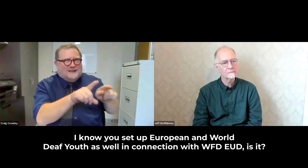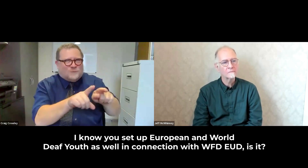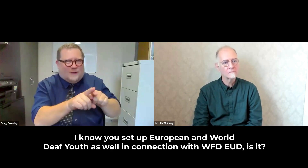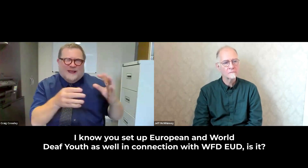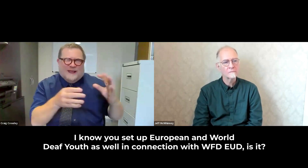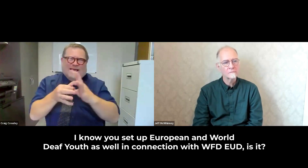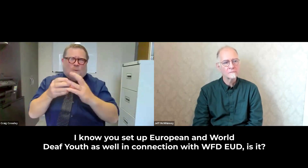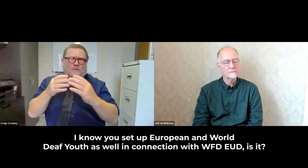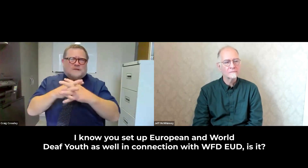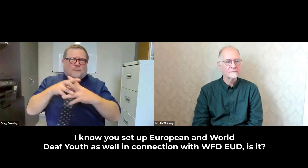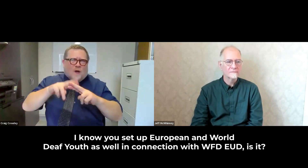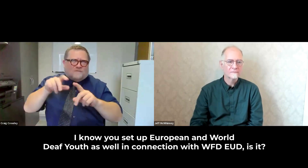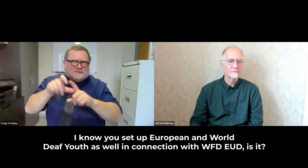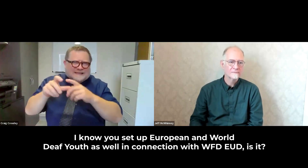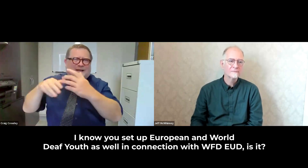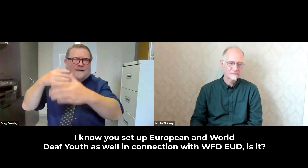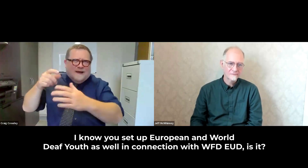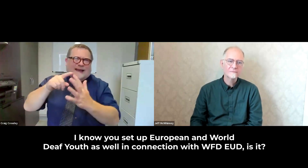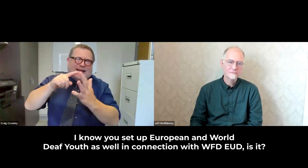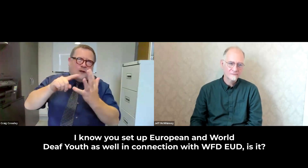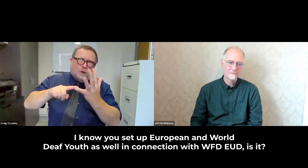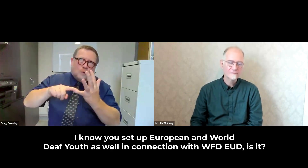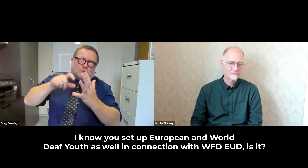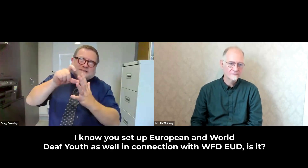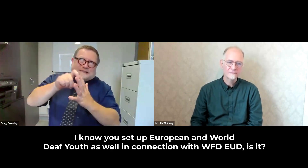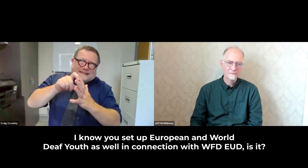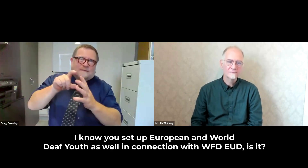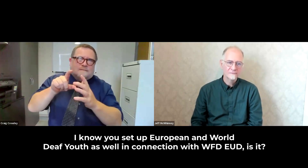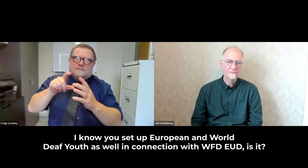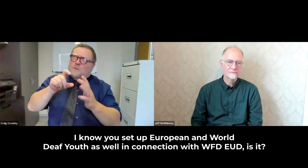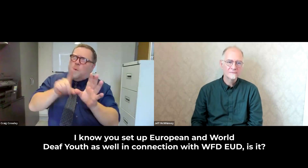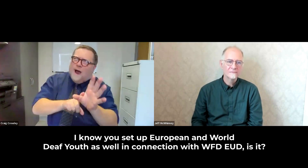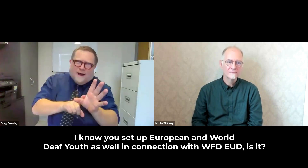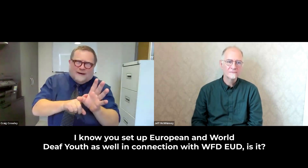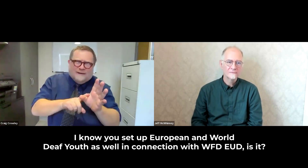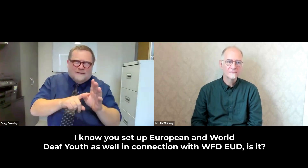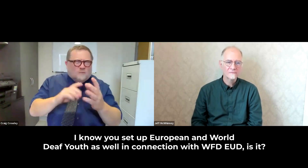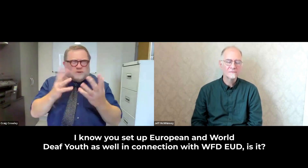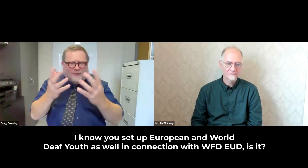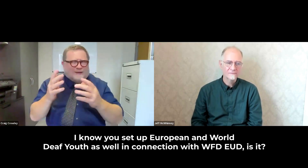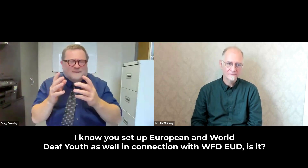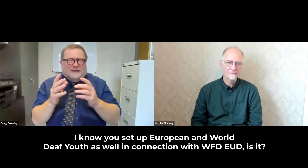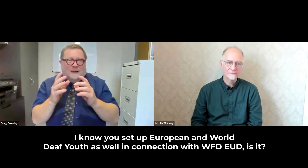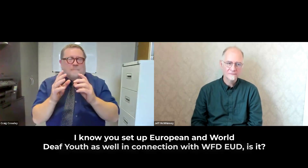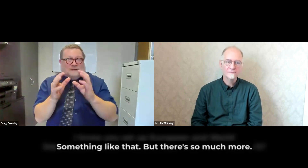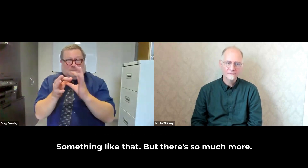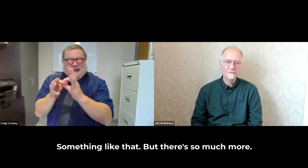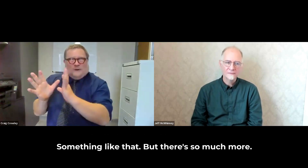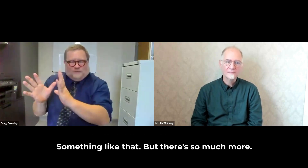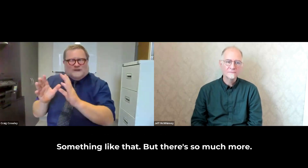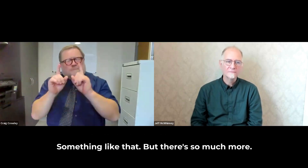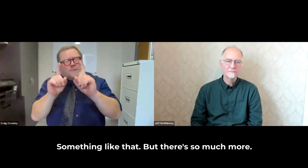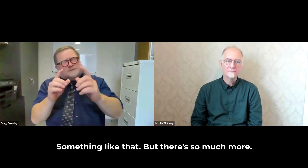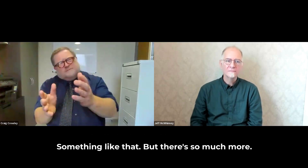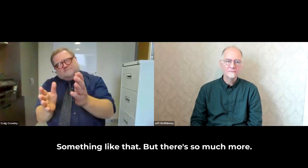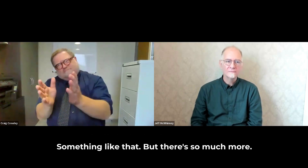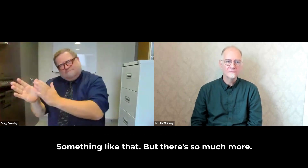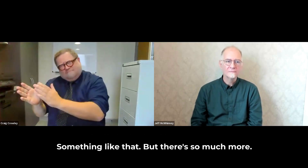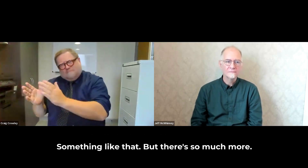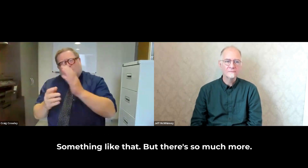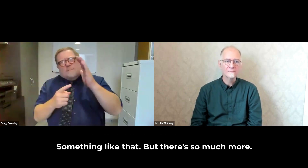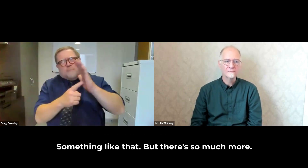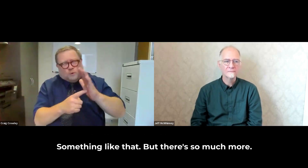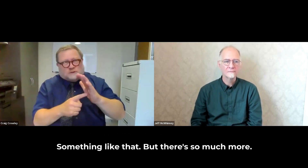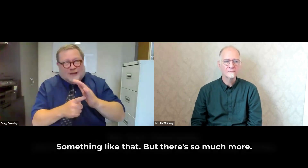World Deaf Youth as well, in connection with WFD, EUDY, is it? Something like that. But